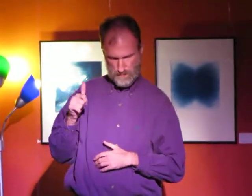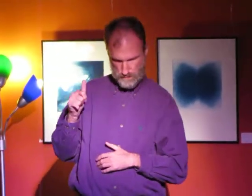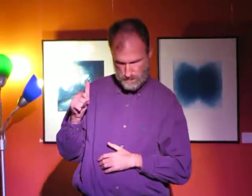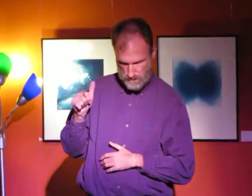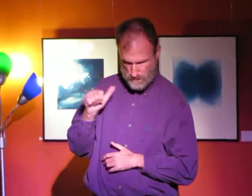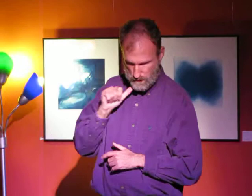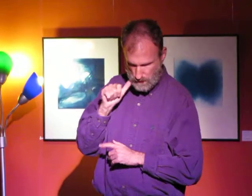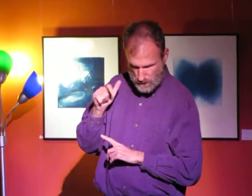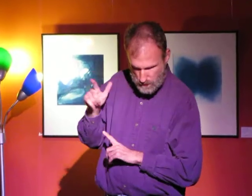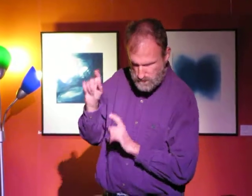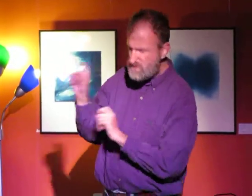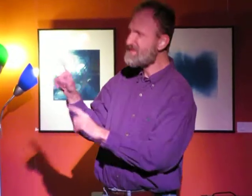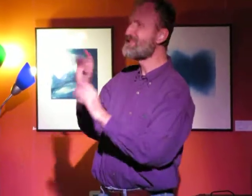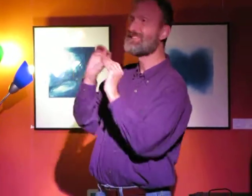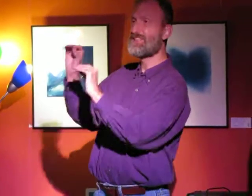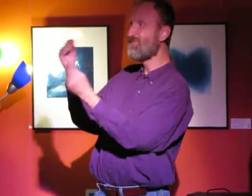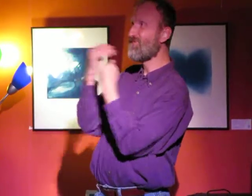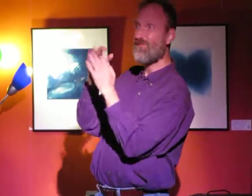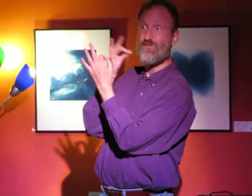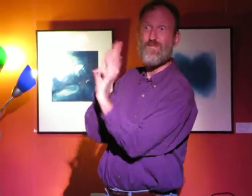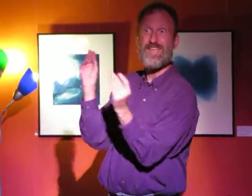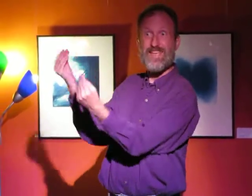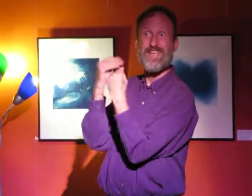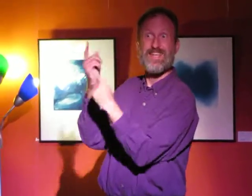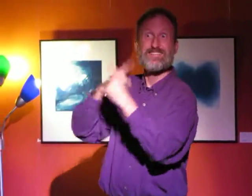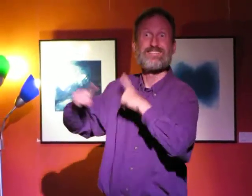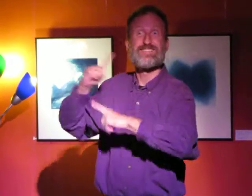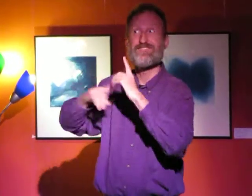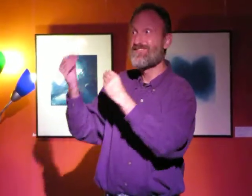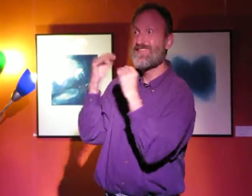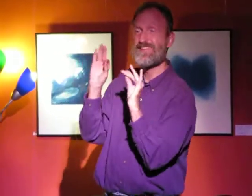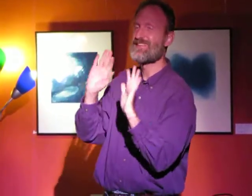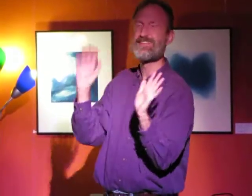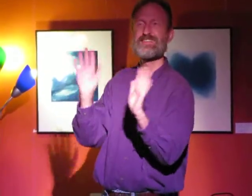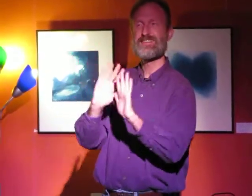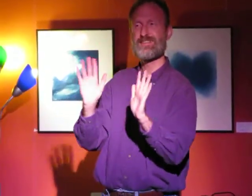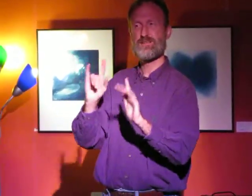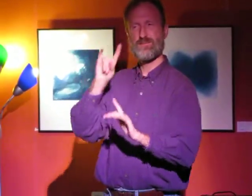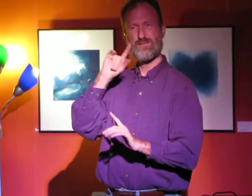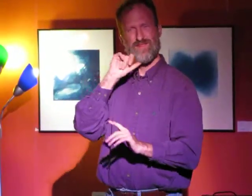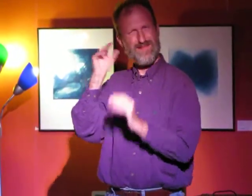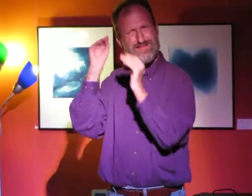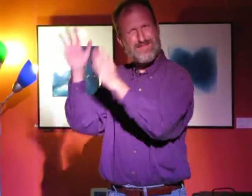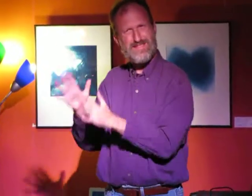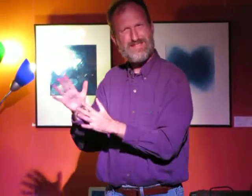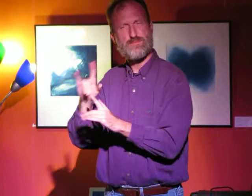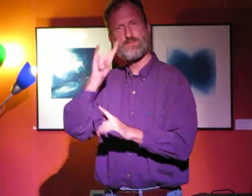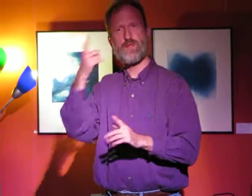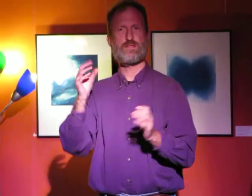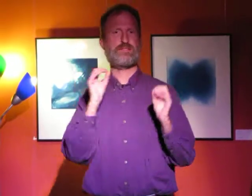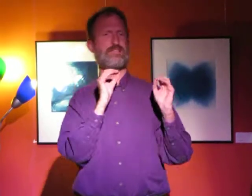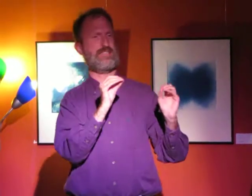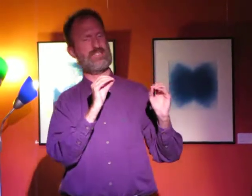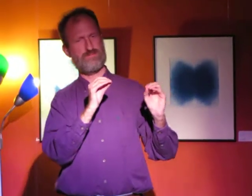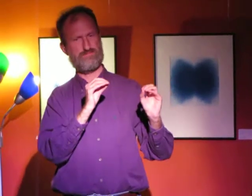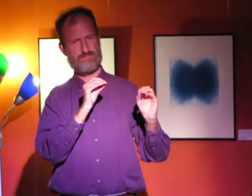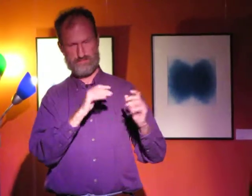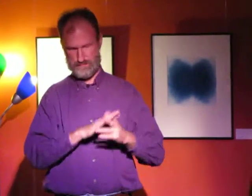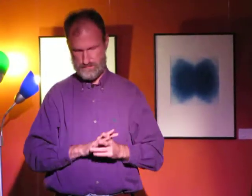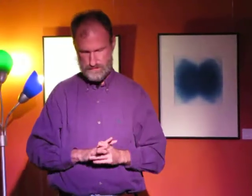Do not ask him to tutor you for free. He's not a teacher. He's tired of